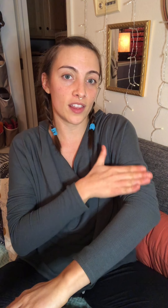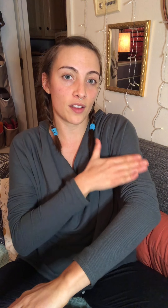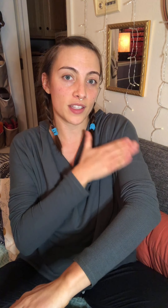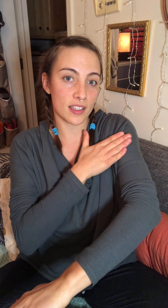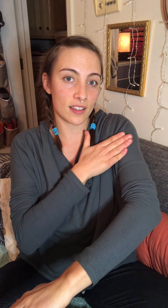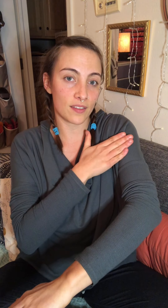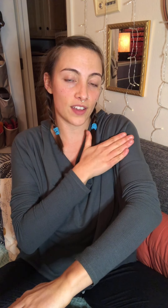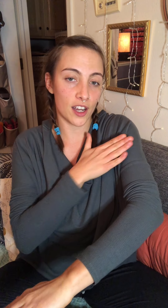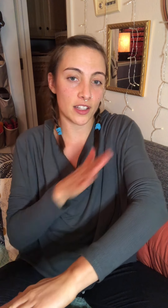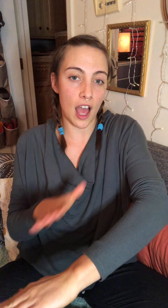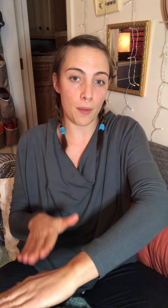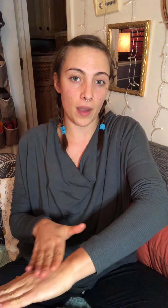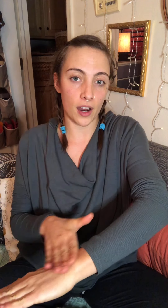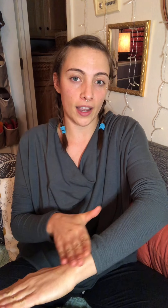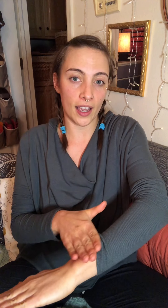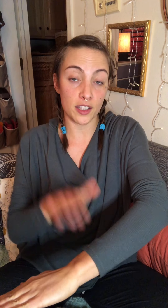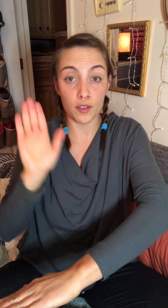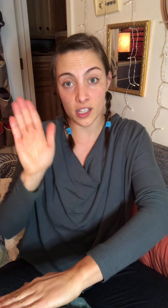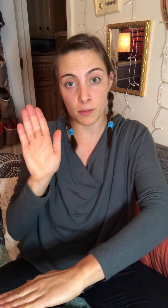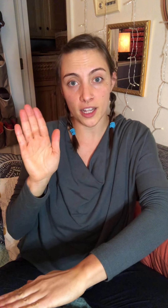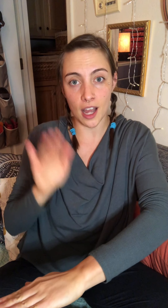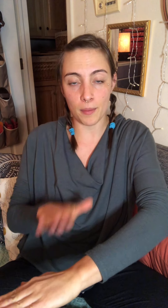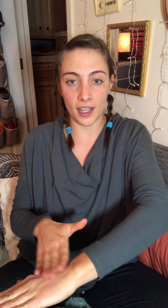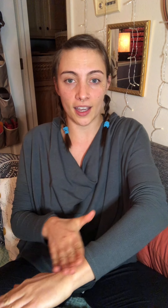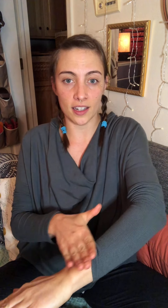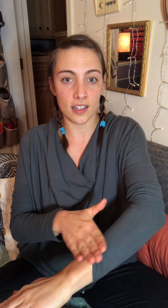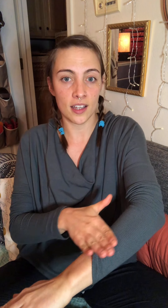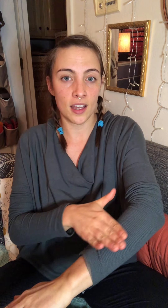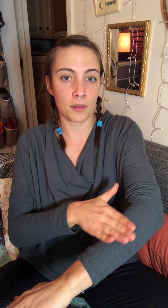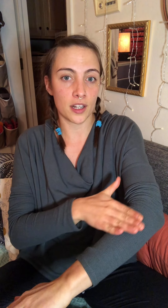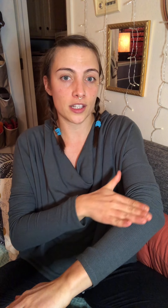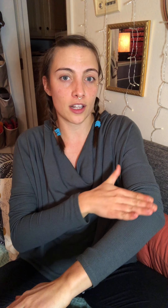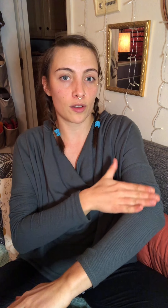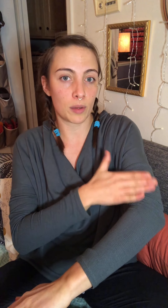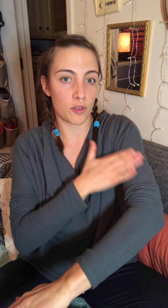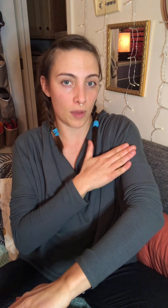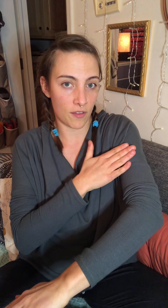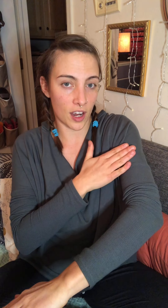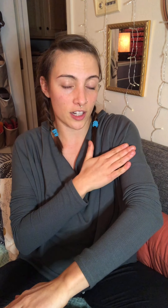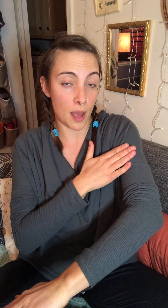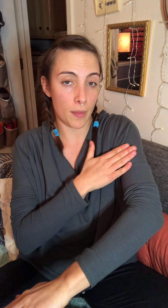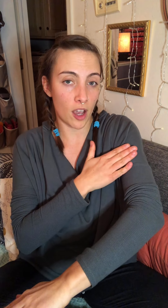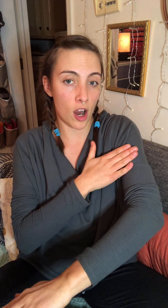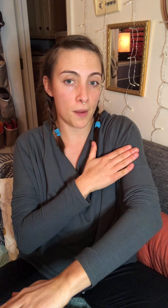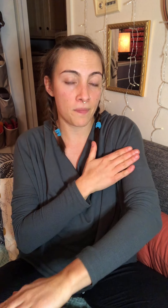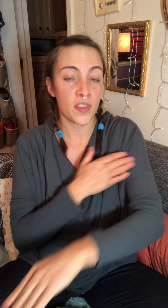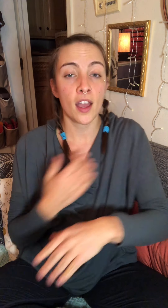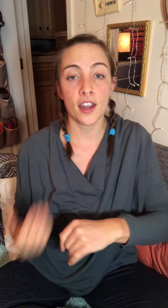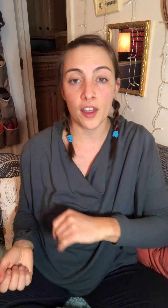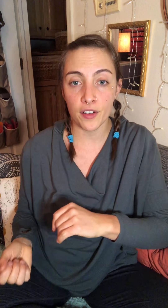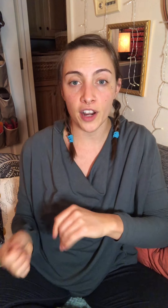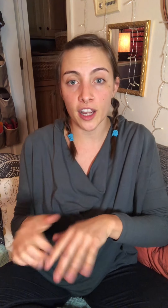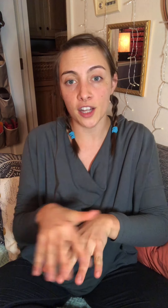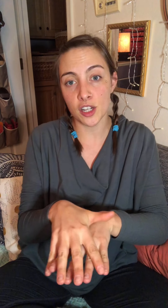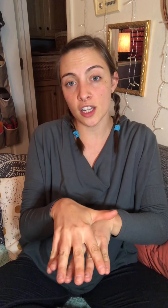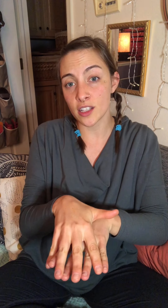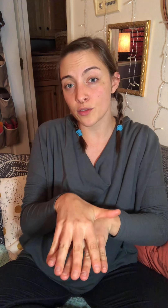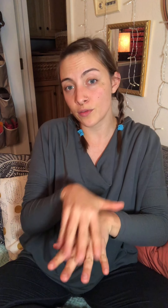those fingers up our hand. So this is my dominant hand. I'm going to slowly move my fingers up my arm. Another variation is